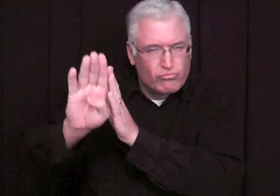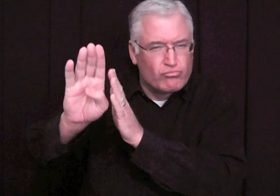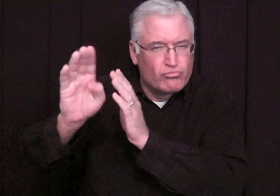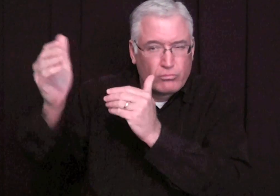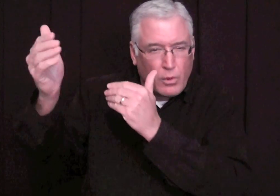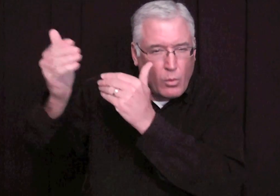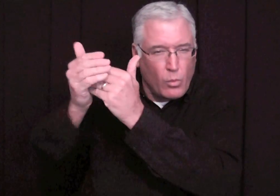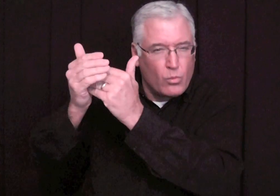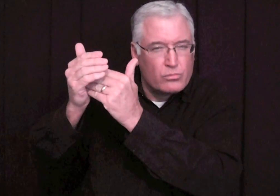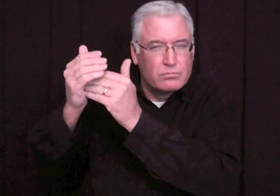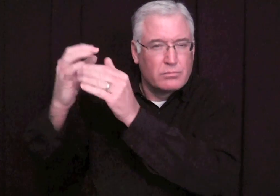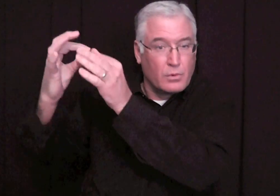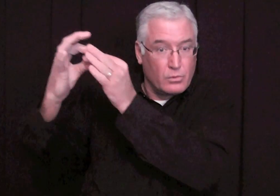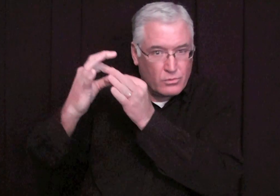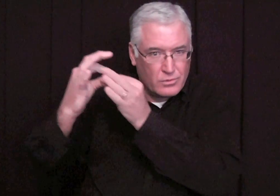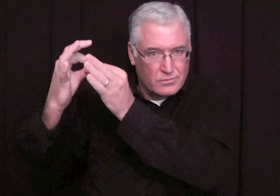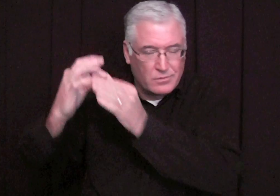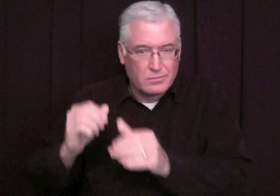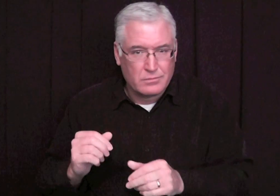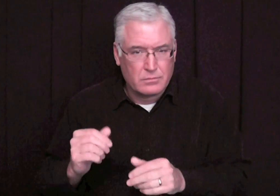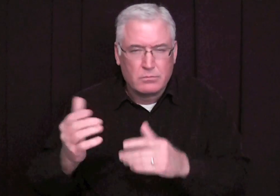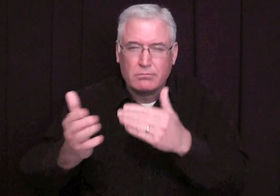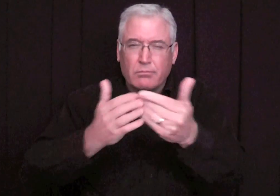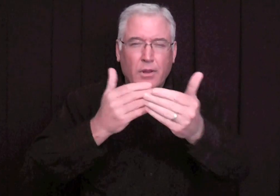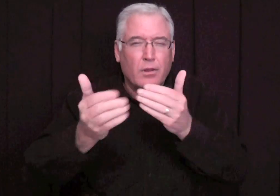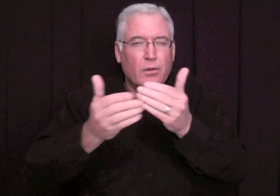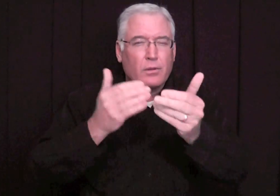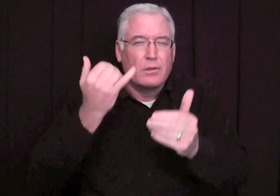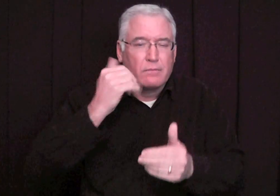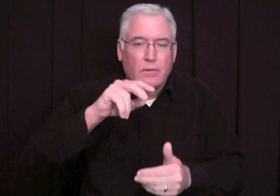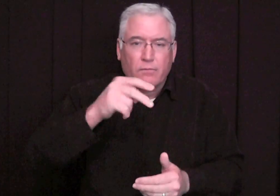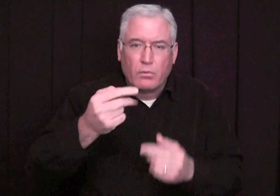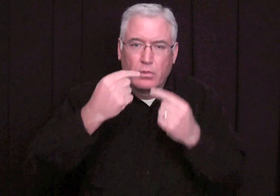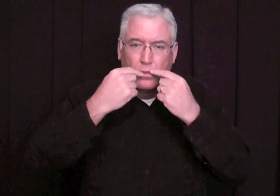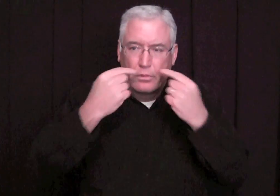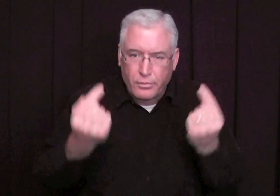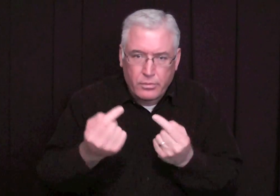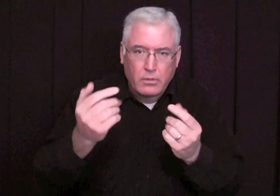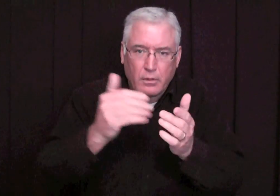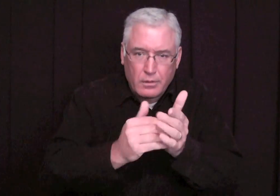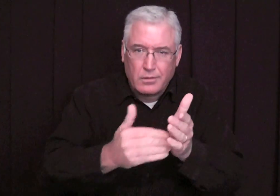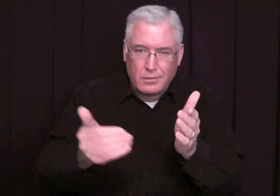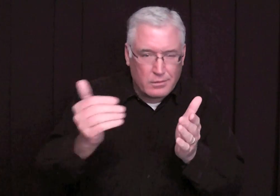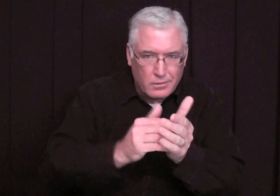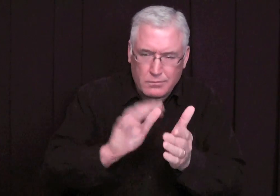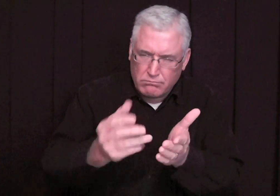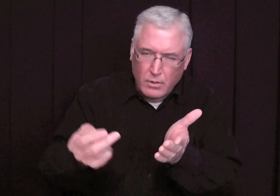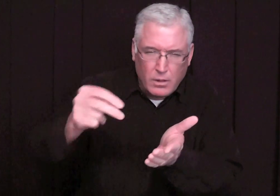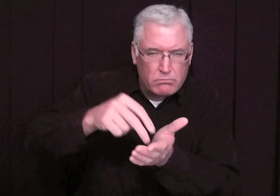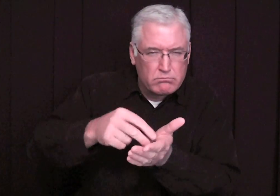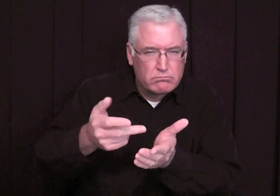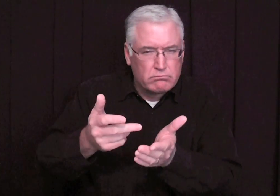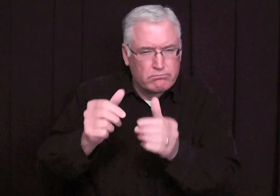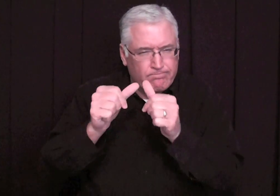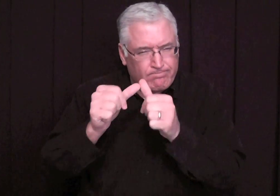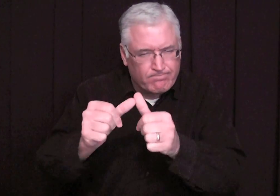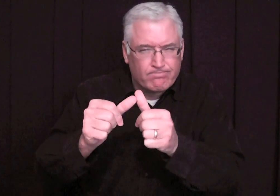Lord. You get to know him and develop a close relationship with him. Whatever the problem is, the